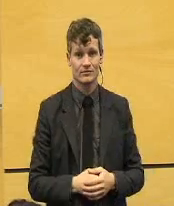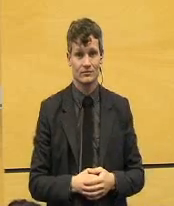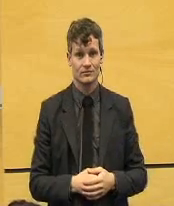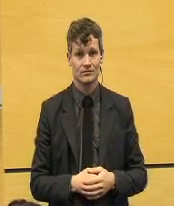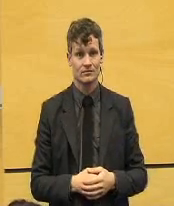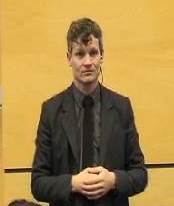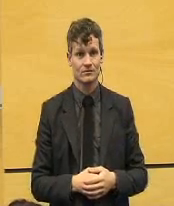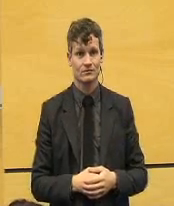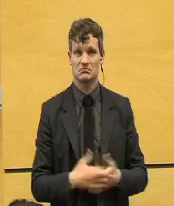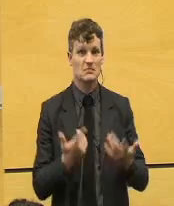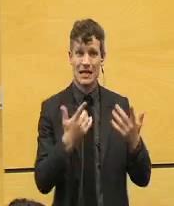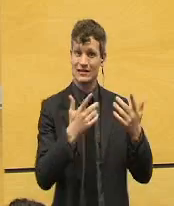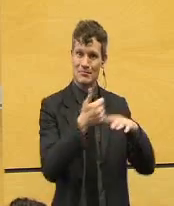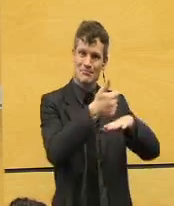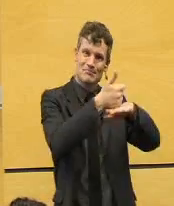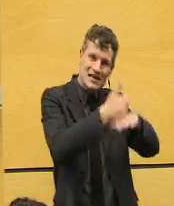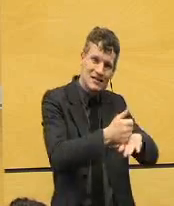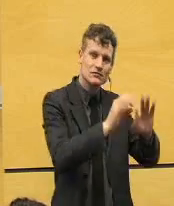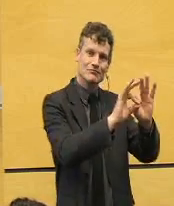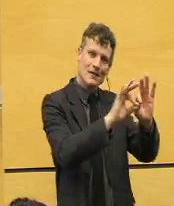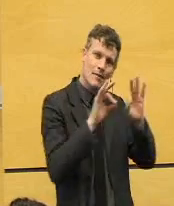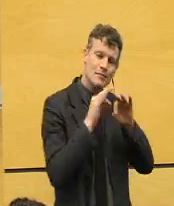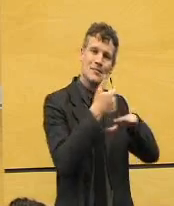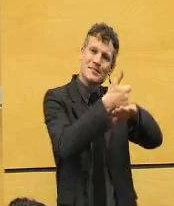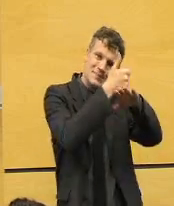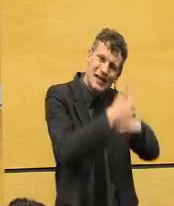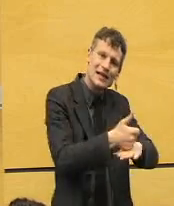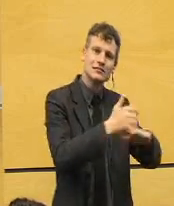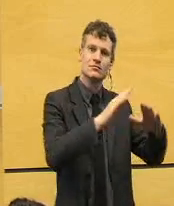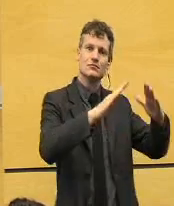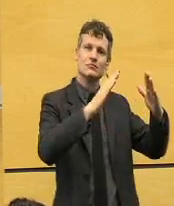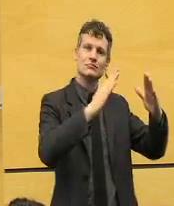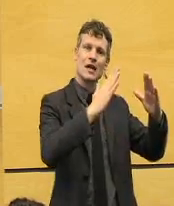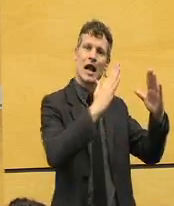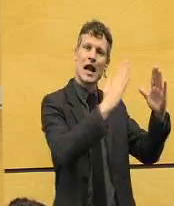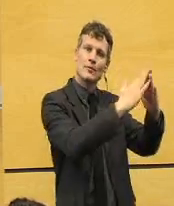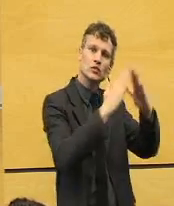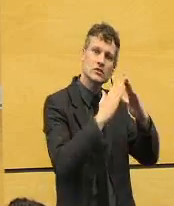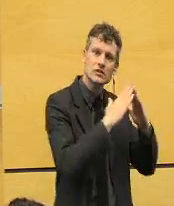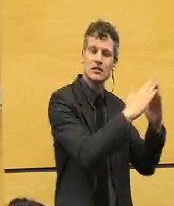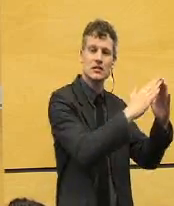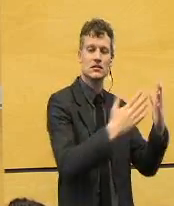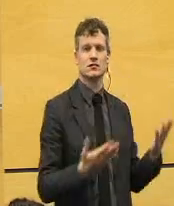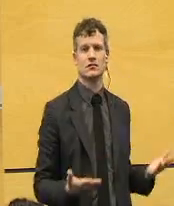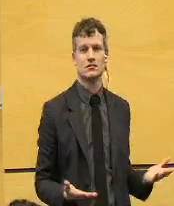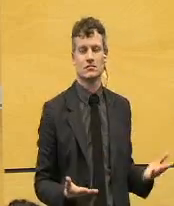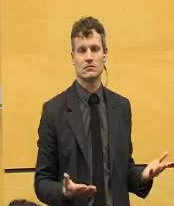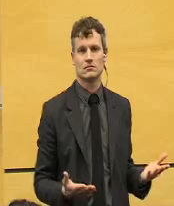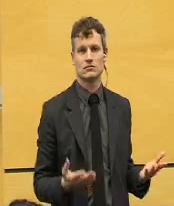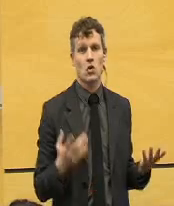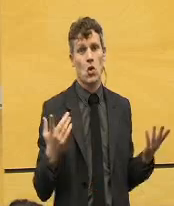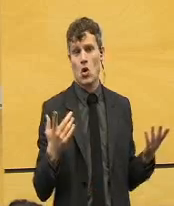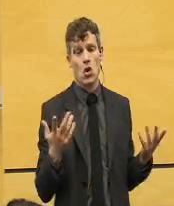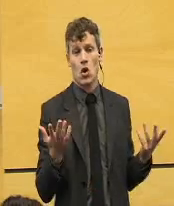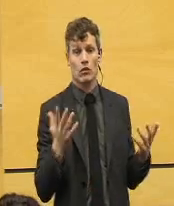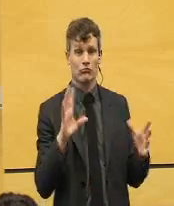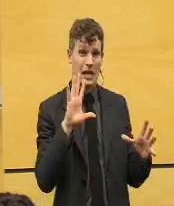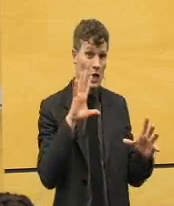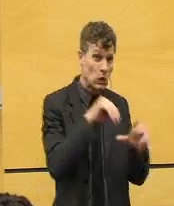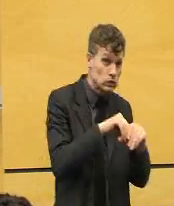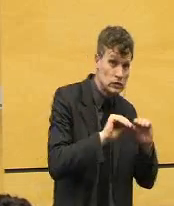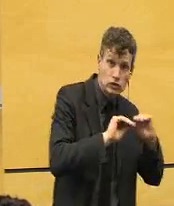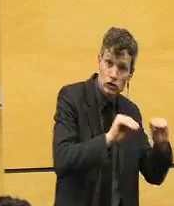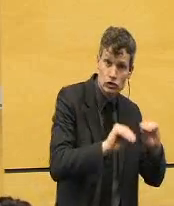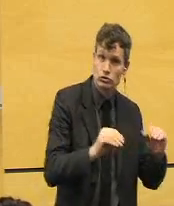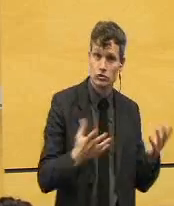community-based or family-based services, or inclusive education?